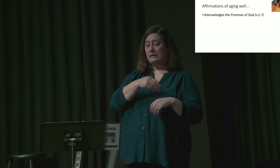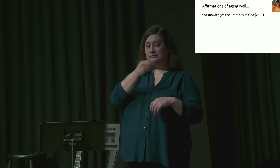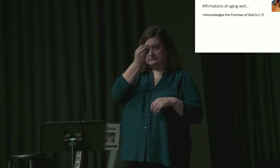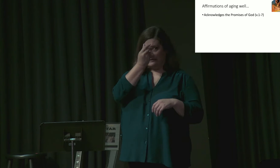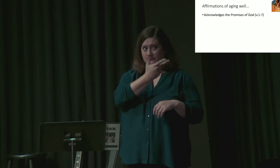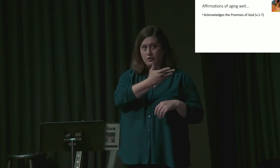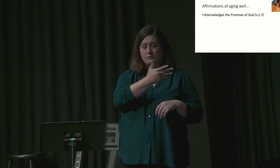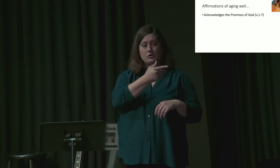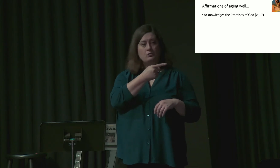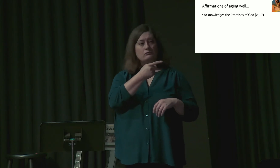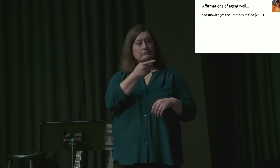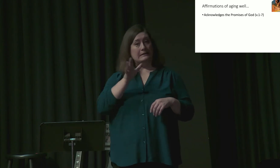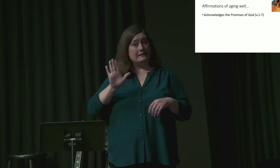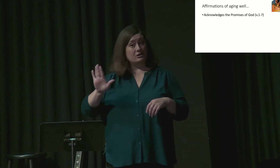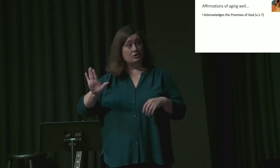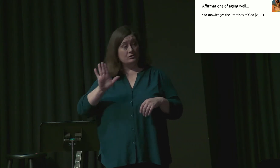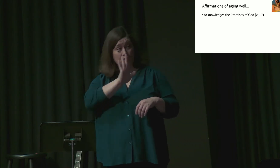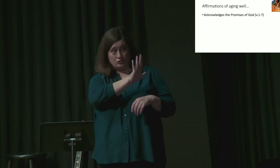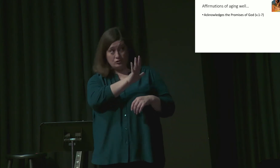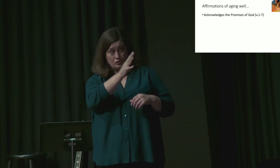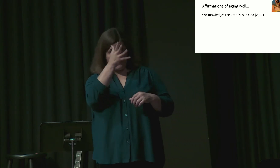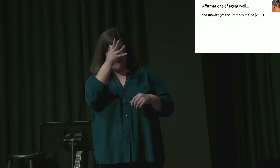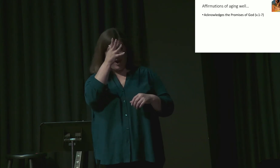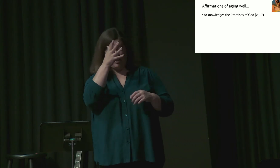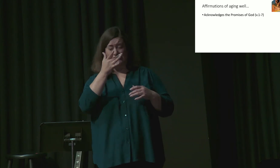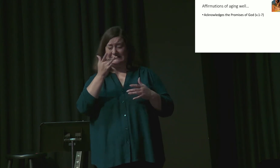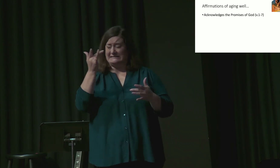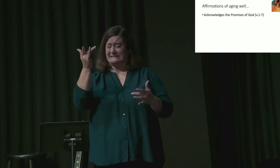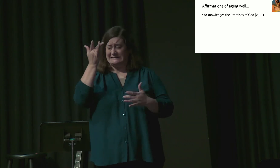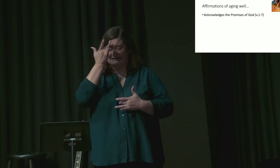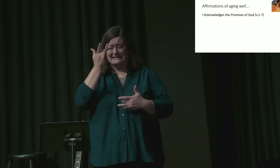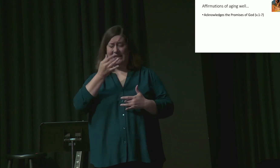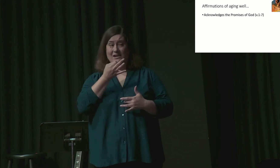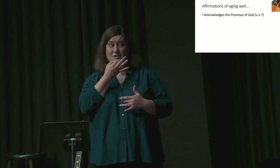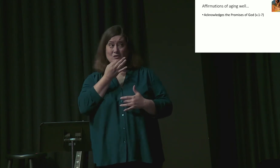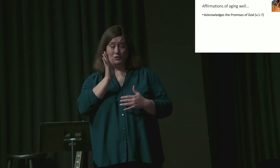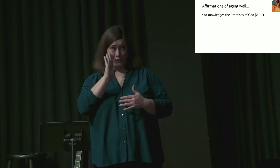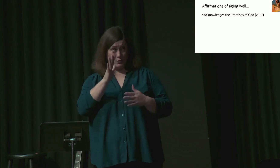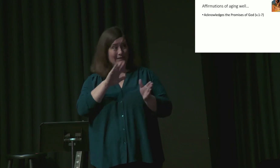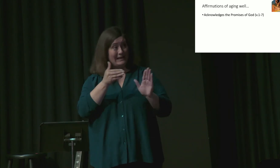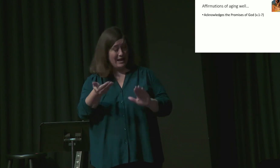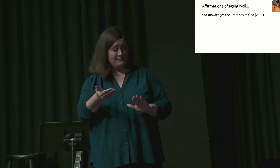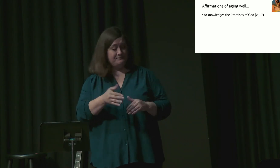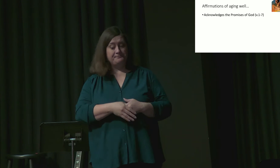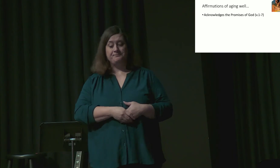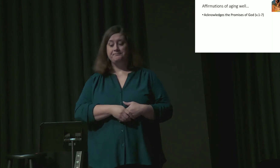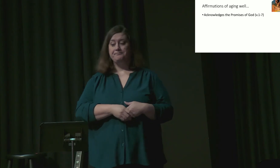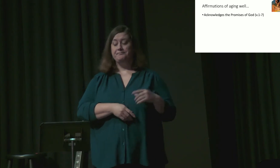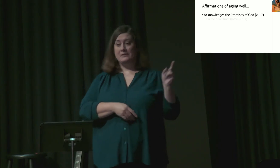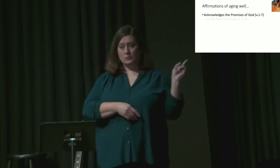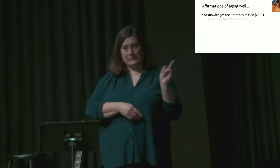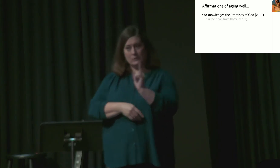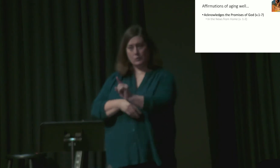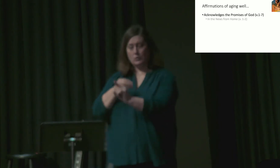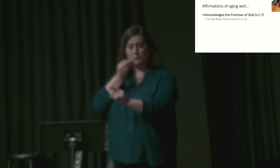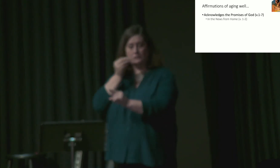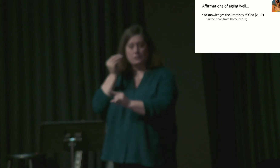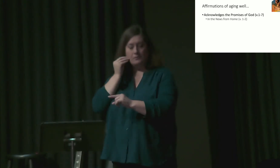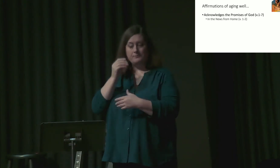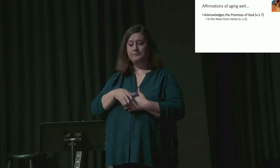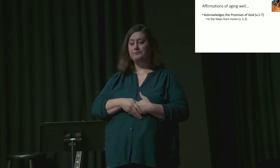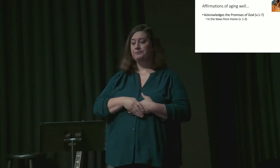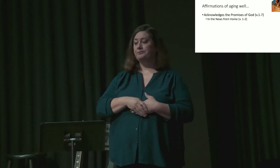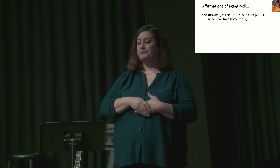die. Begins with news from home in verses 1 and 2. And after this, Joseph was told, "Behold,